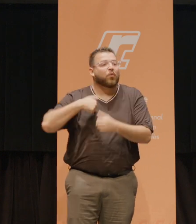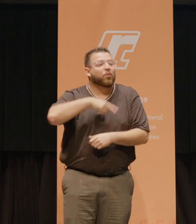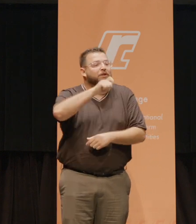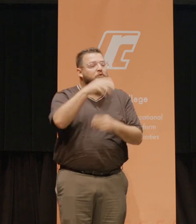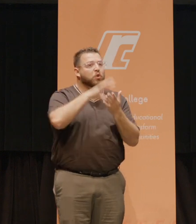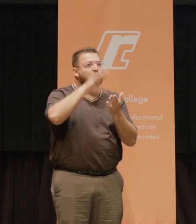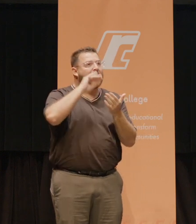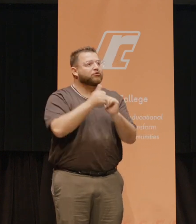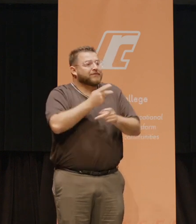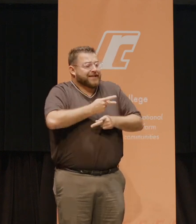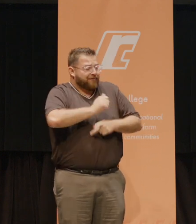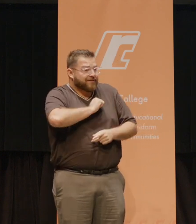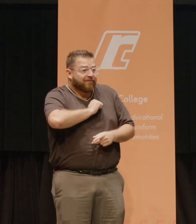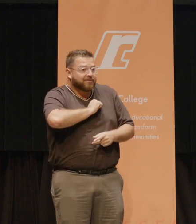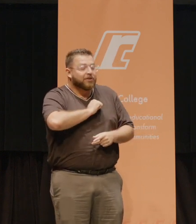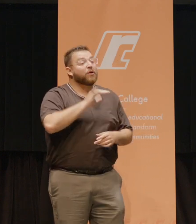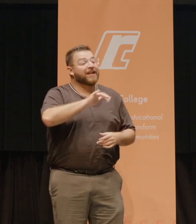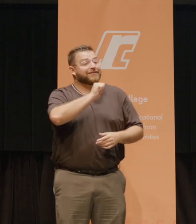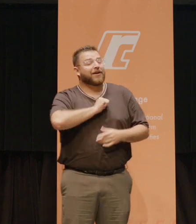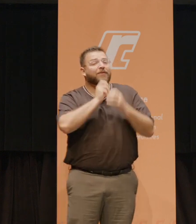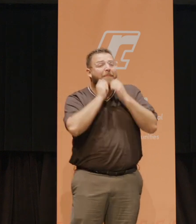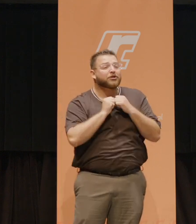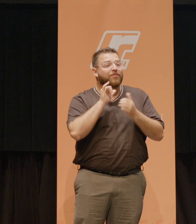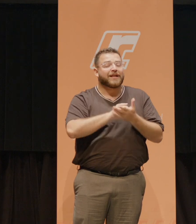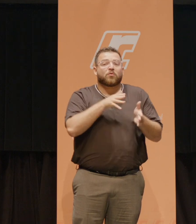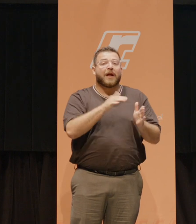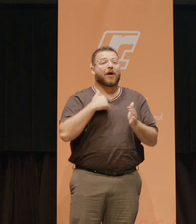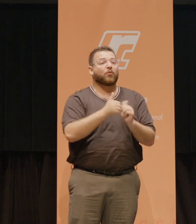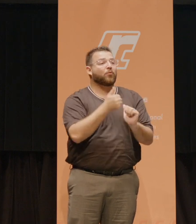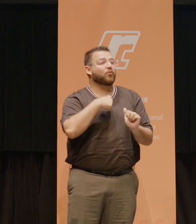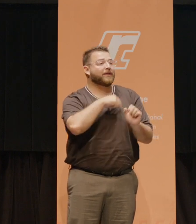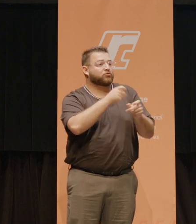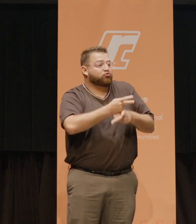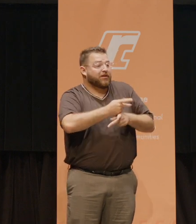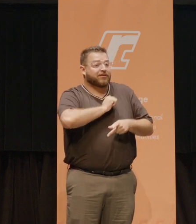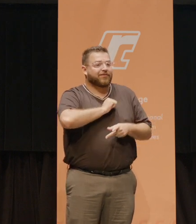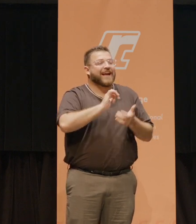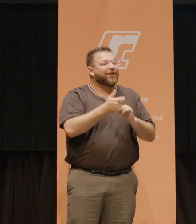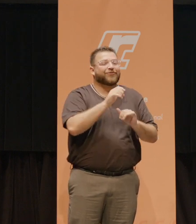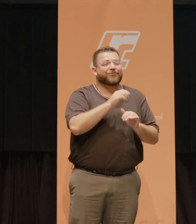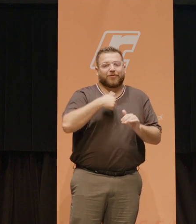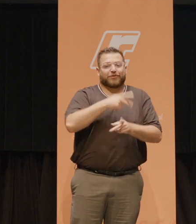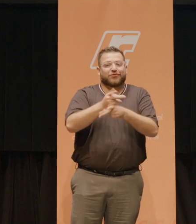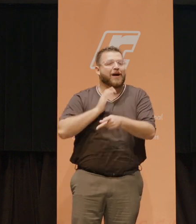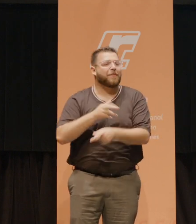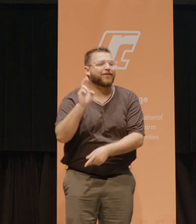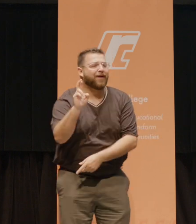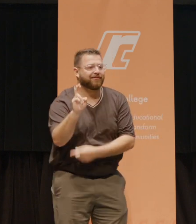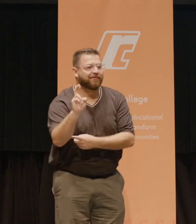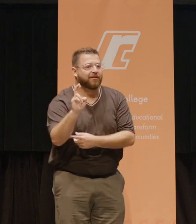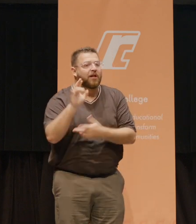So what self-compassion really offers is a way for us to treat ourselves like we would treat our best friends, for us to really have that